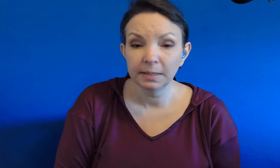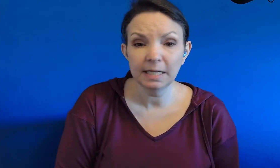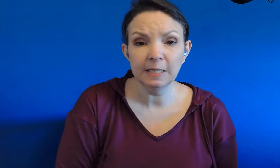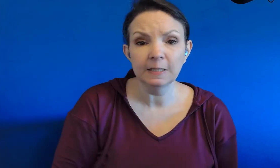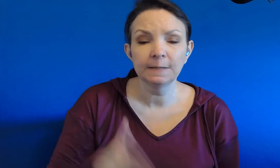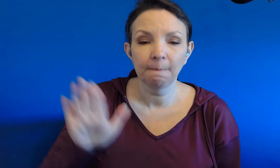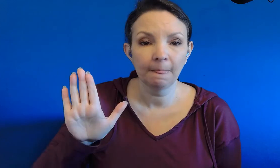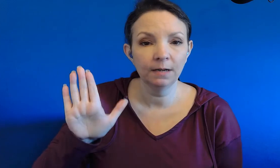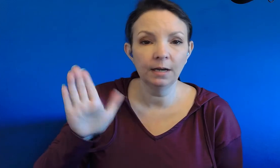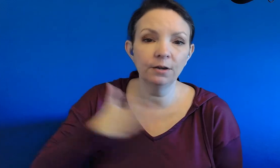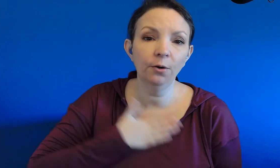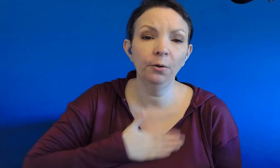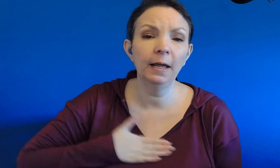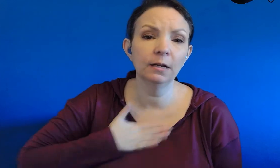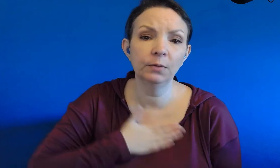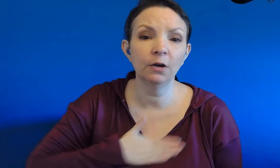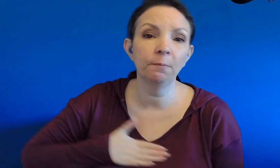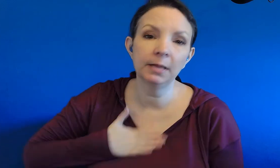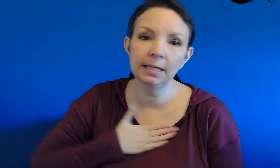Please. You take your whole hand and you go, please.